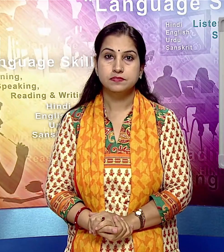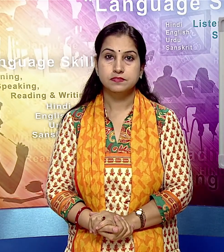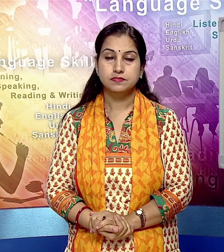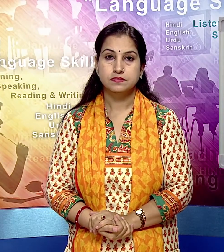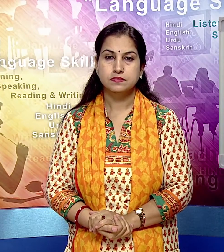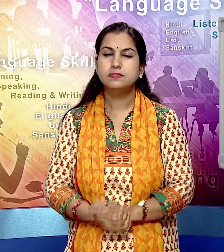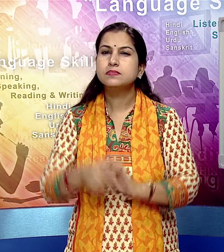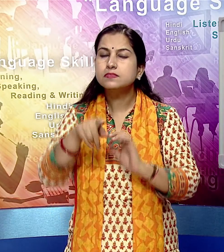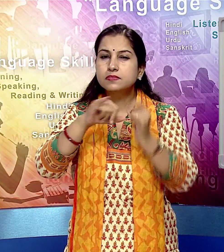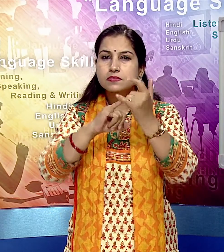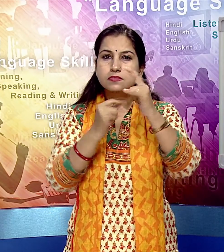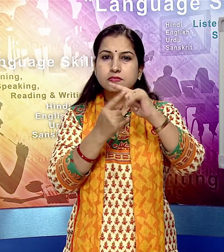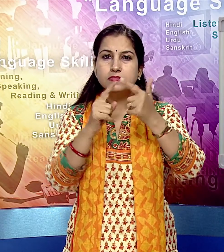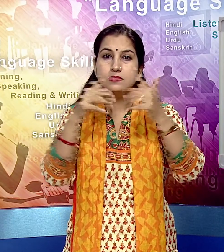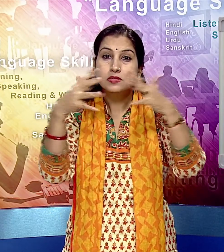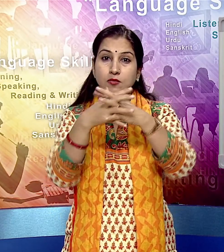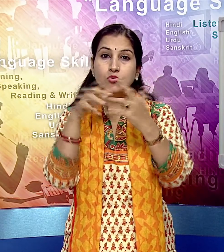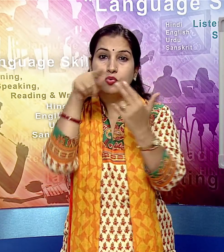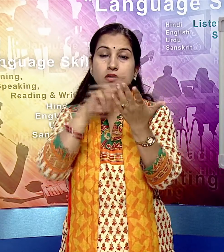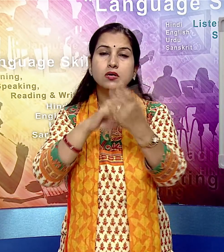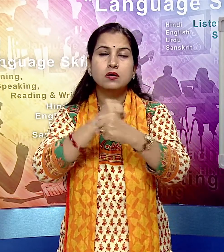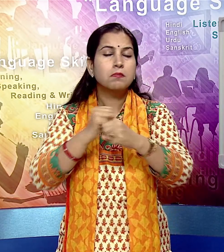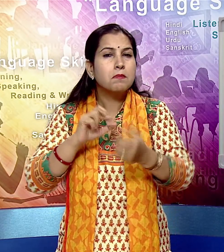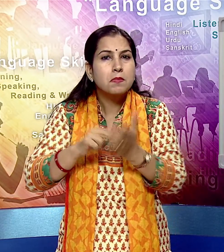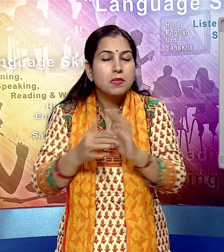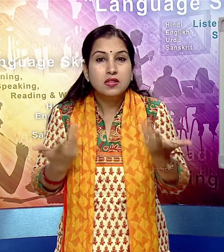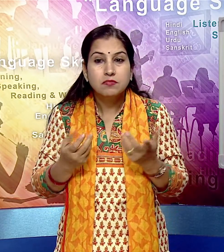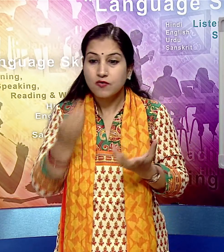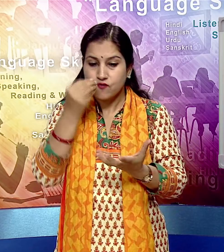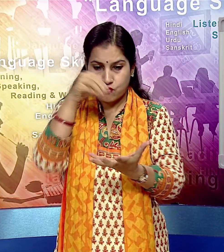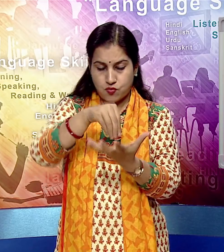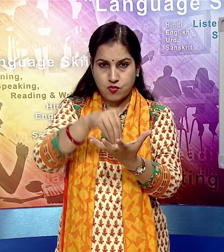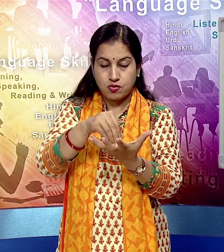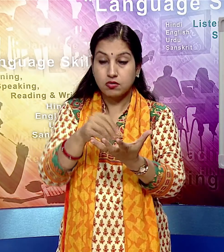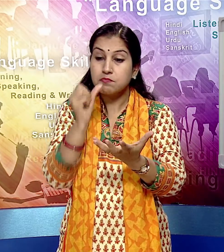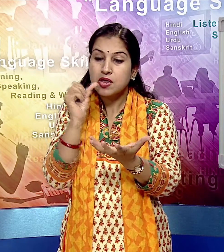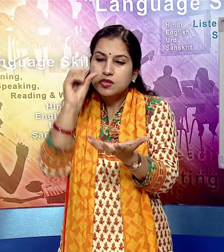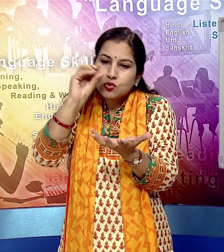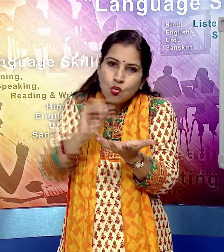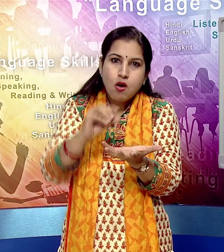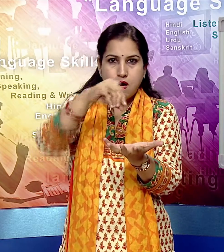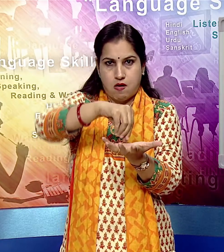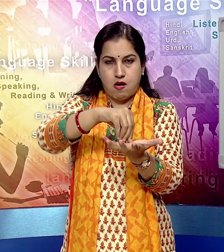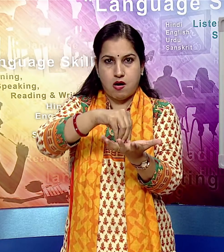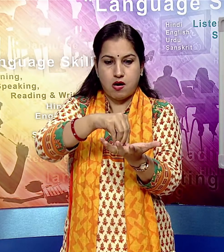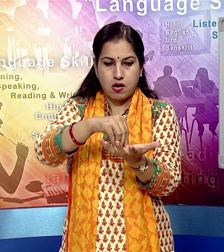Stewing is cooking food in a small quantity of water, kept below boiling point, and